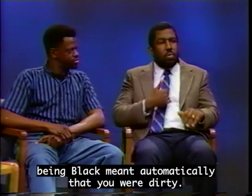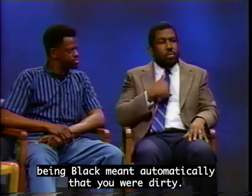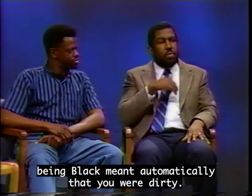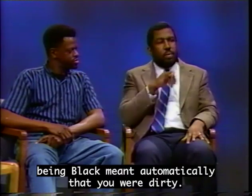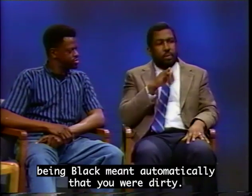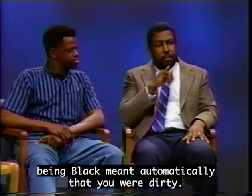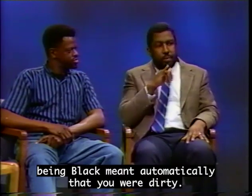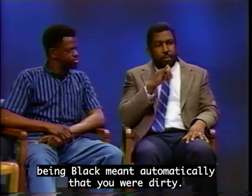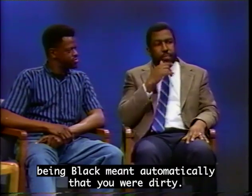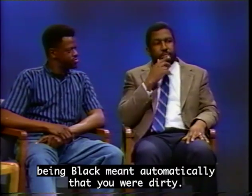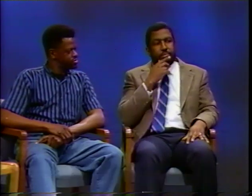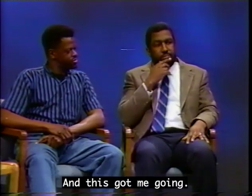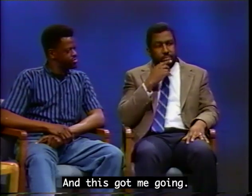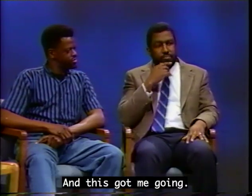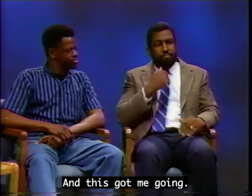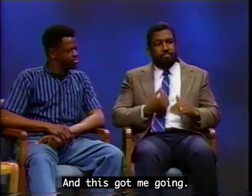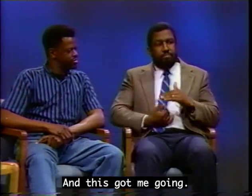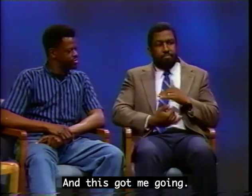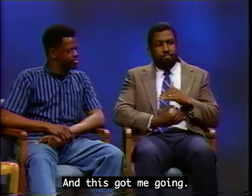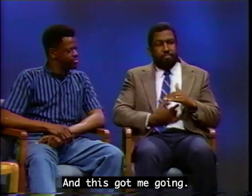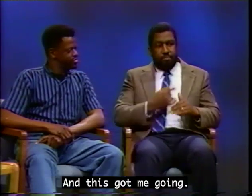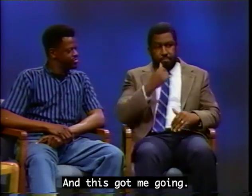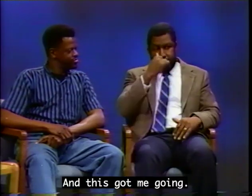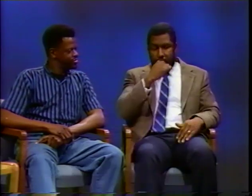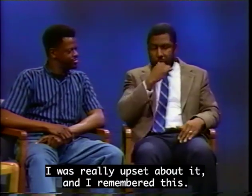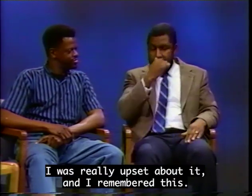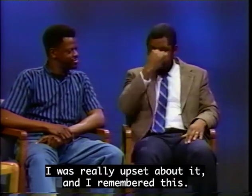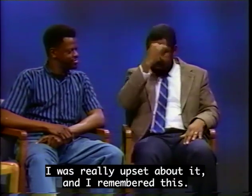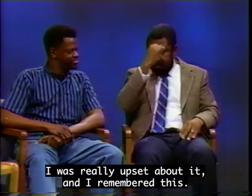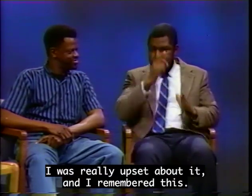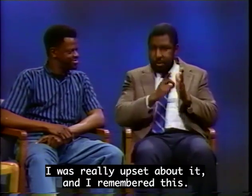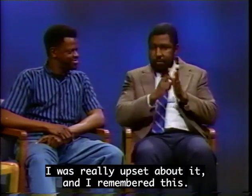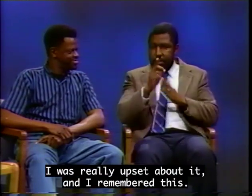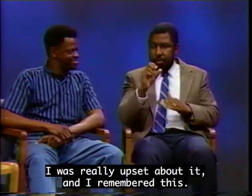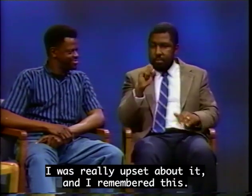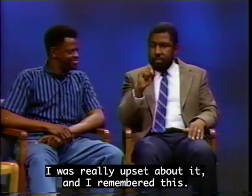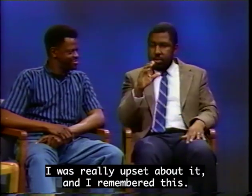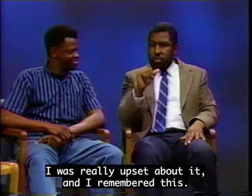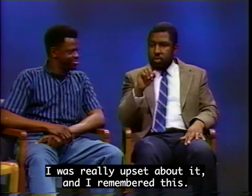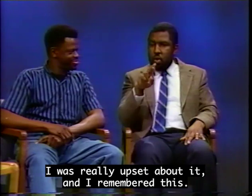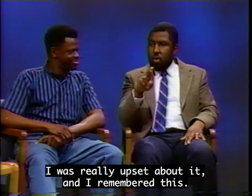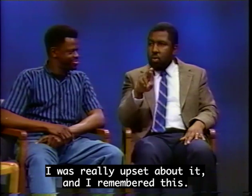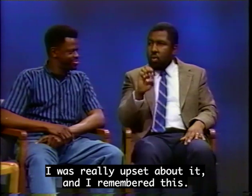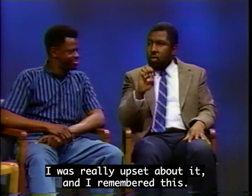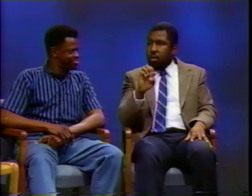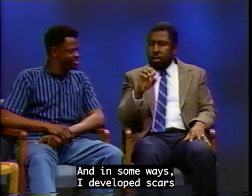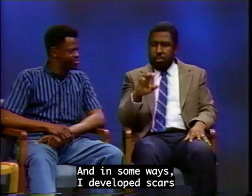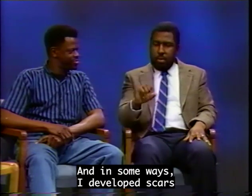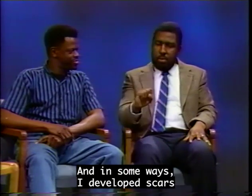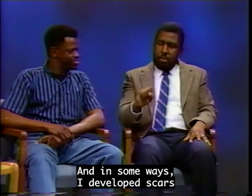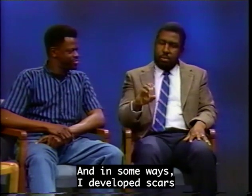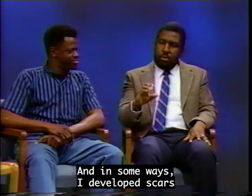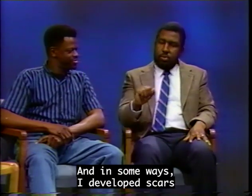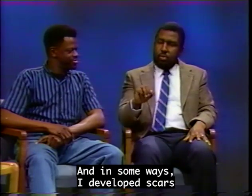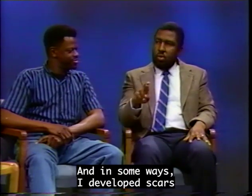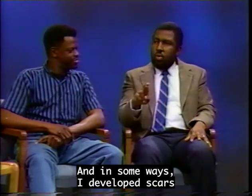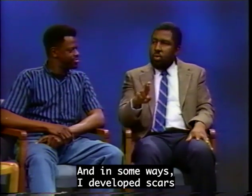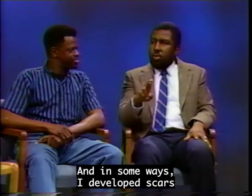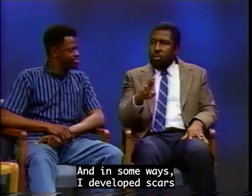being black meant automatically that you were dirty. And this got me going. I was really upset about it. And I remembered this. And in some ways, I developed